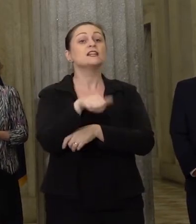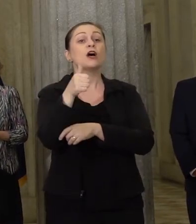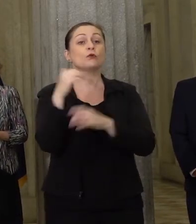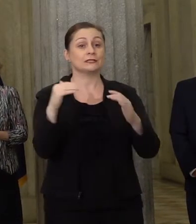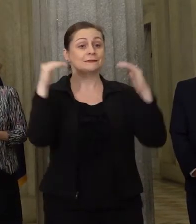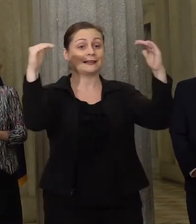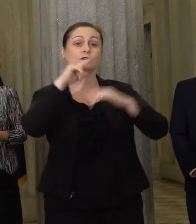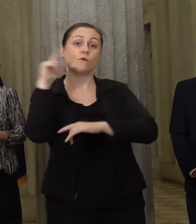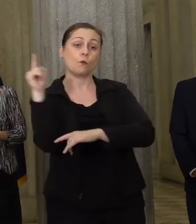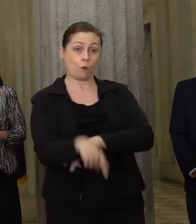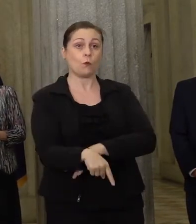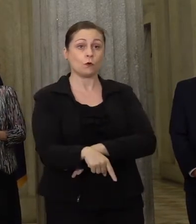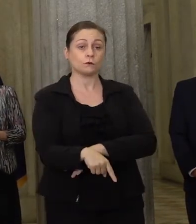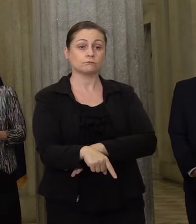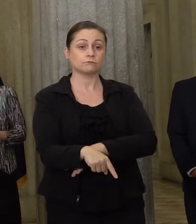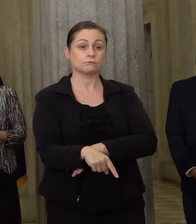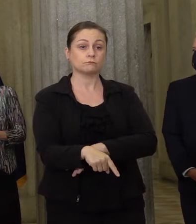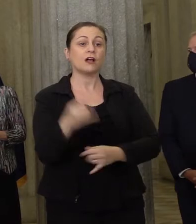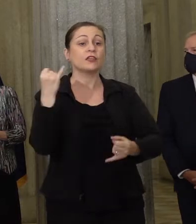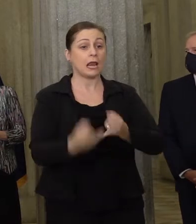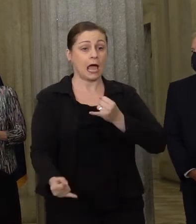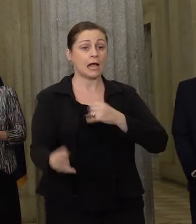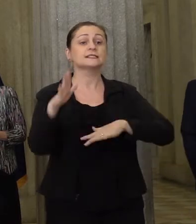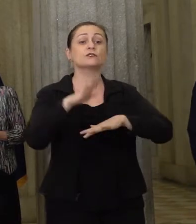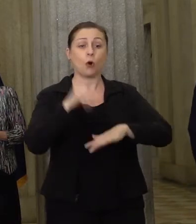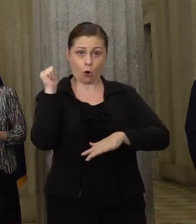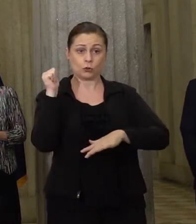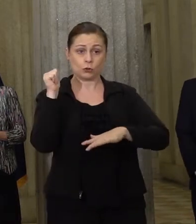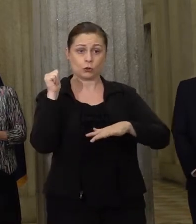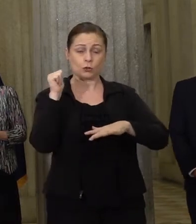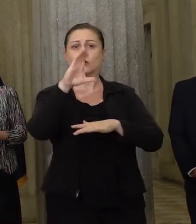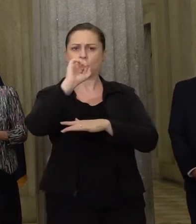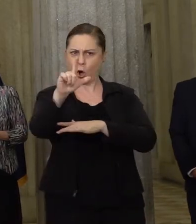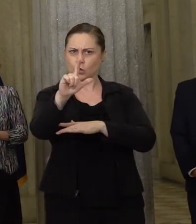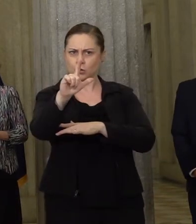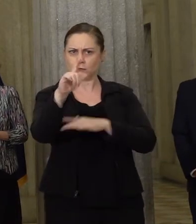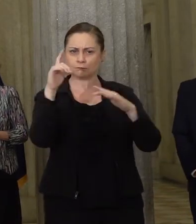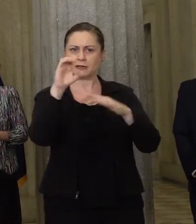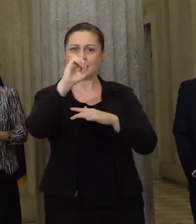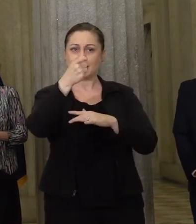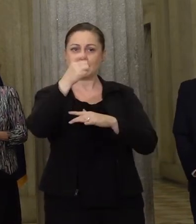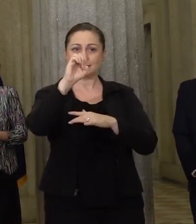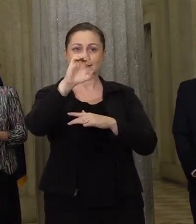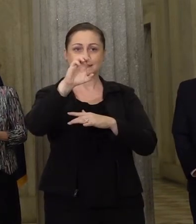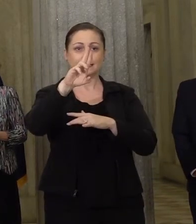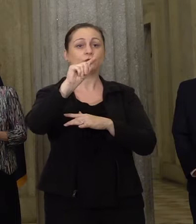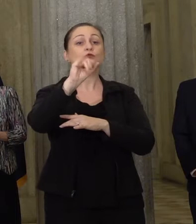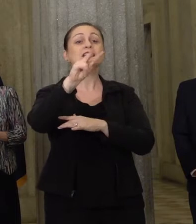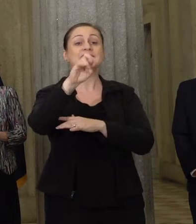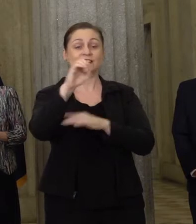that we call the last call executive order, to help reduce the rapid transmission of